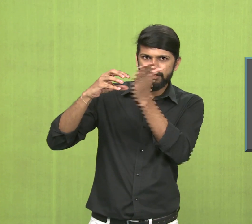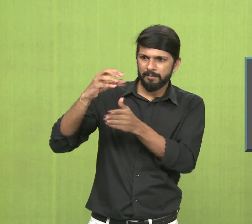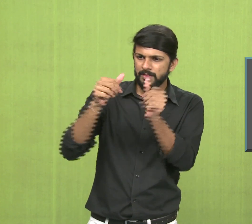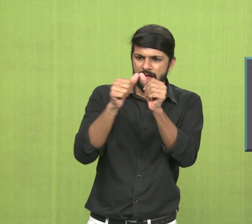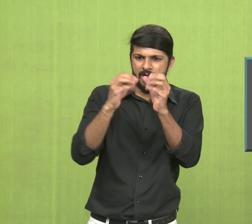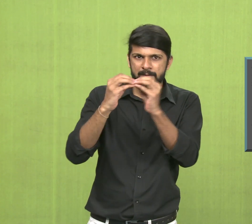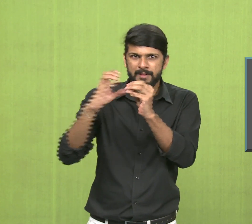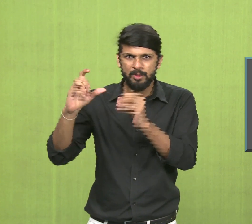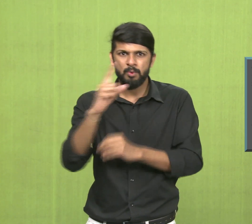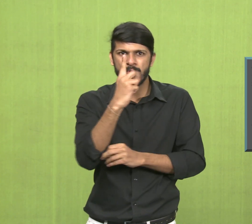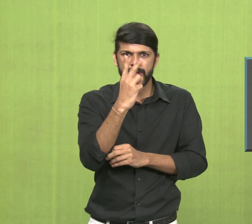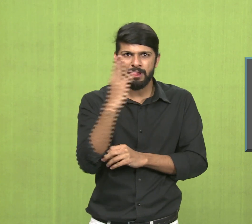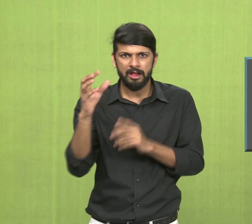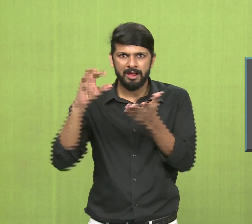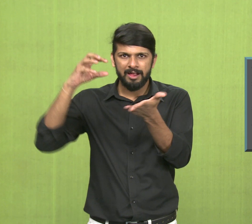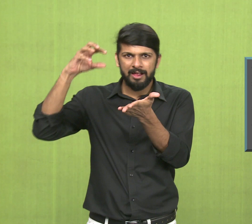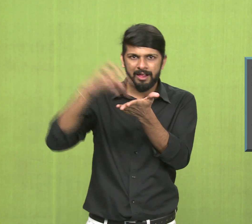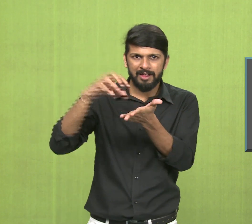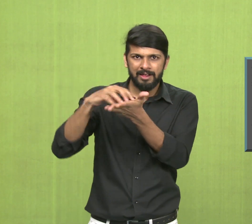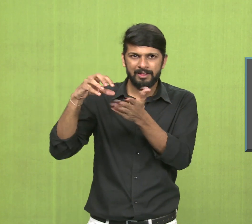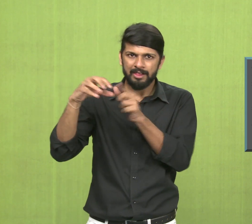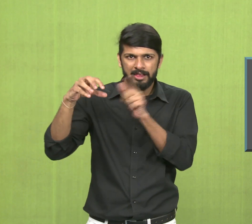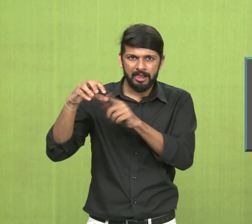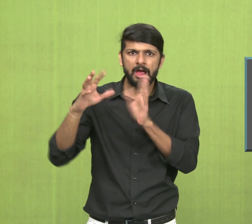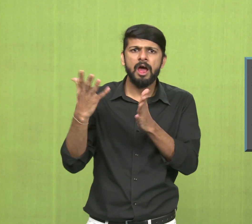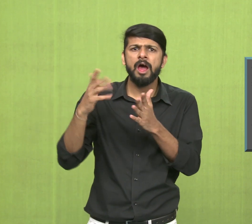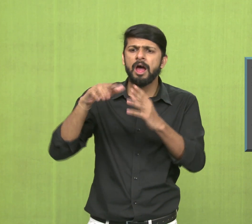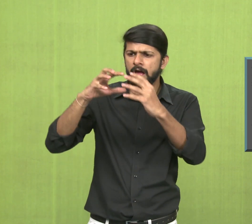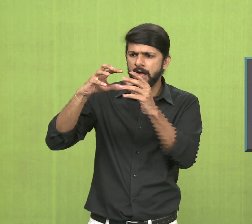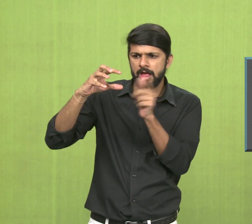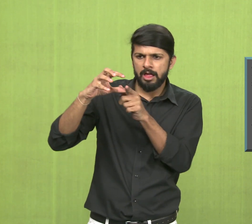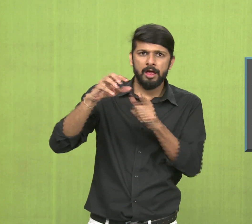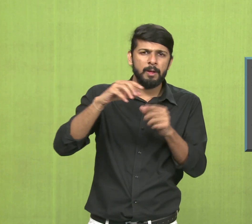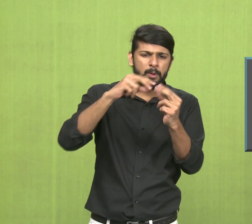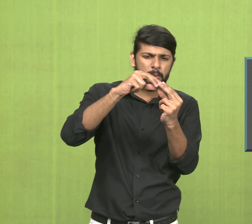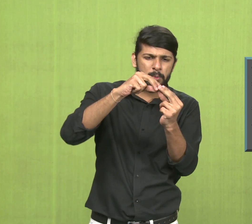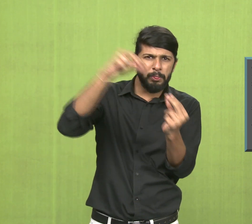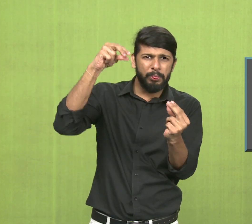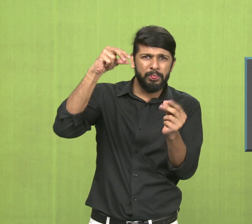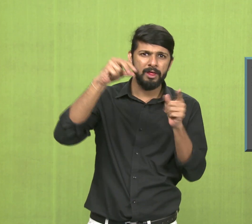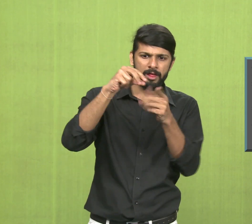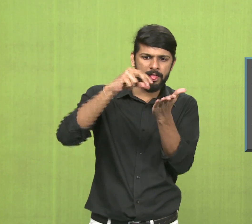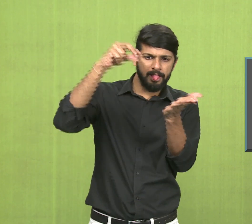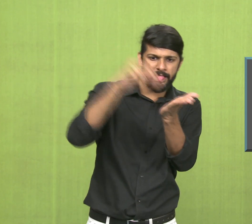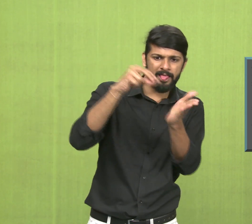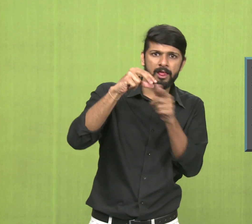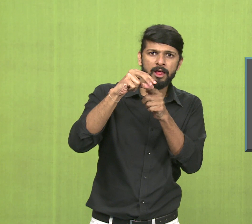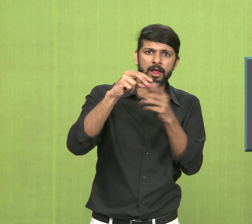Potato, yam or sweet potato is used for making blocks